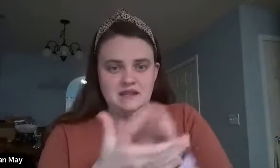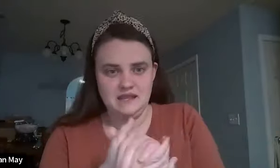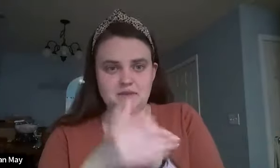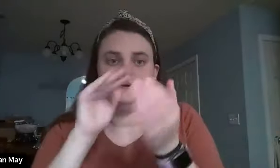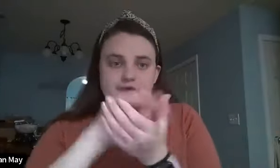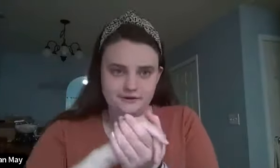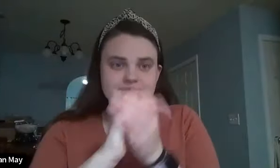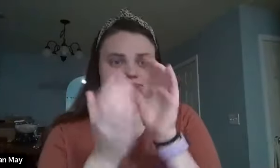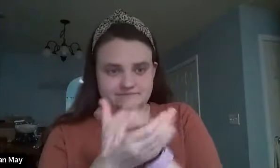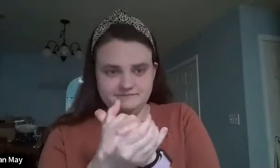Hamburger.